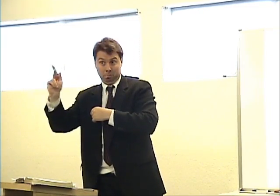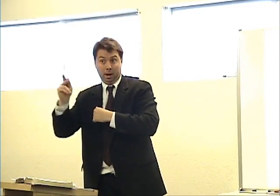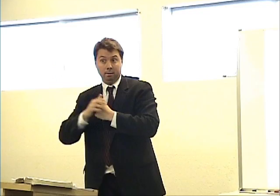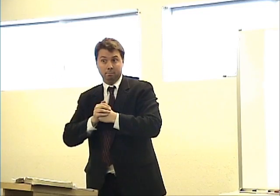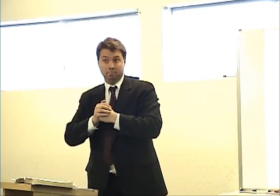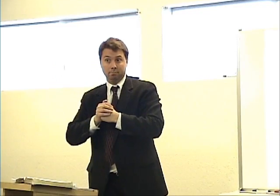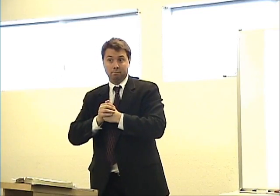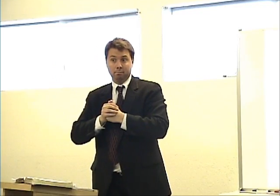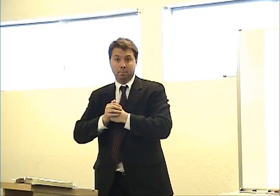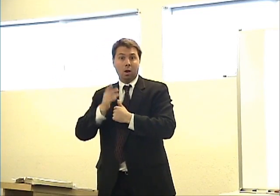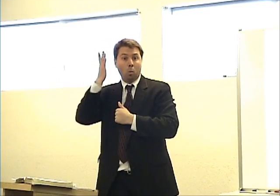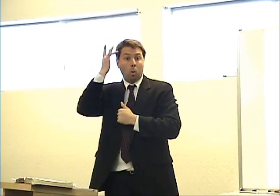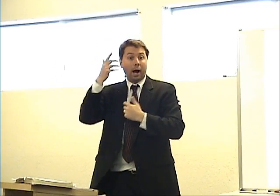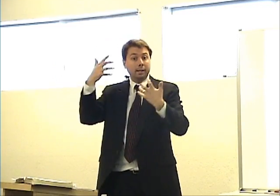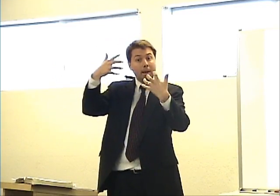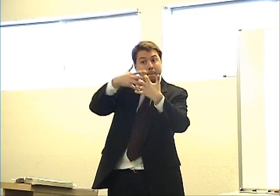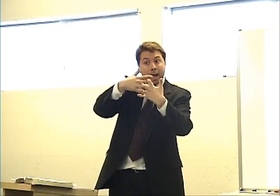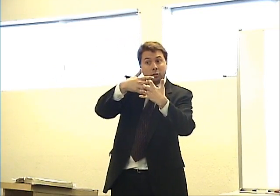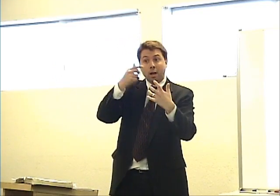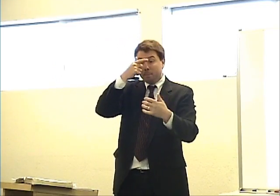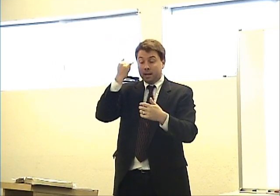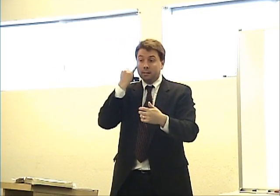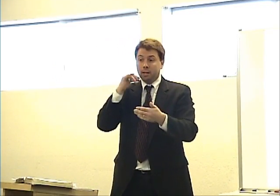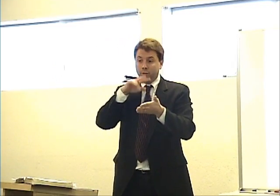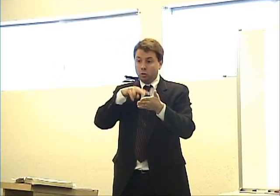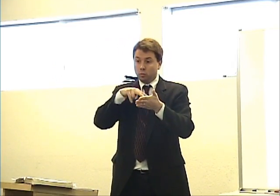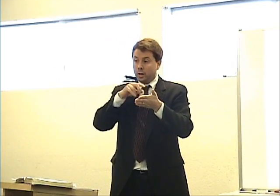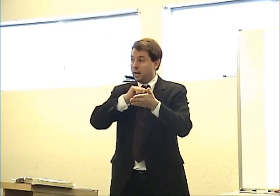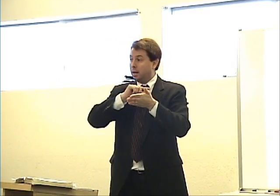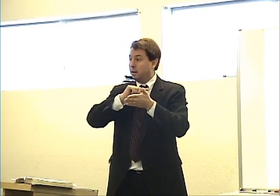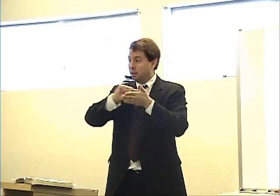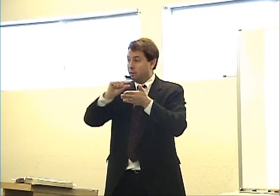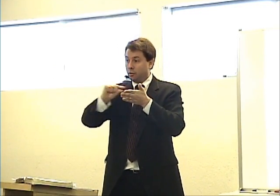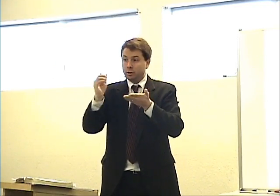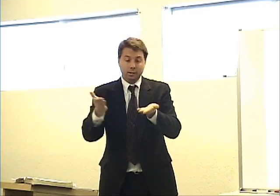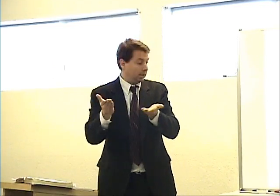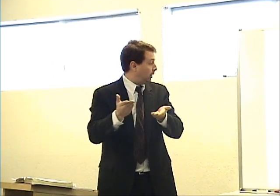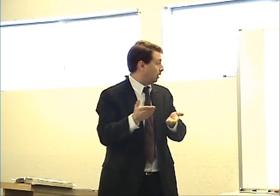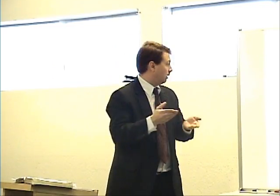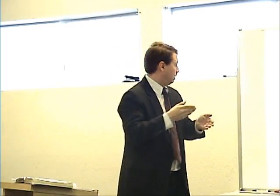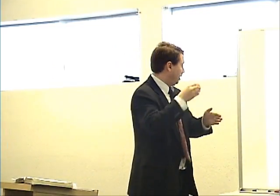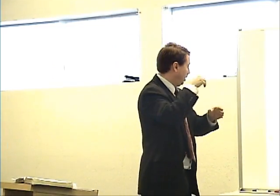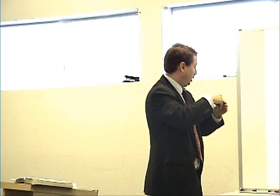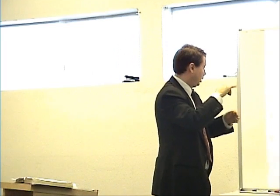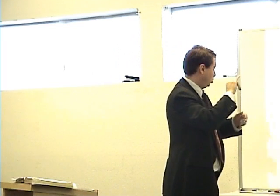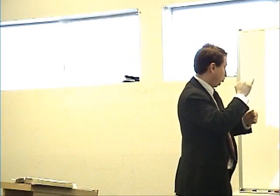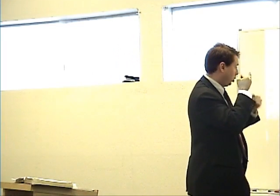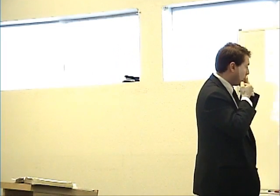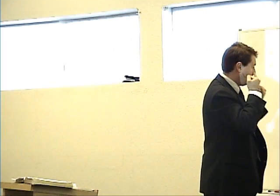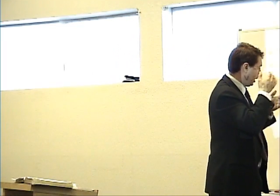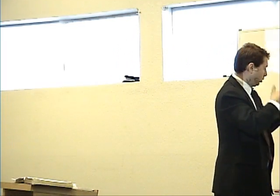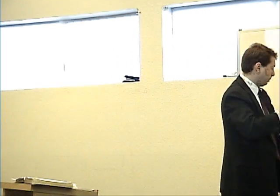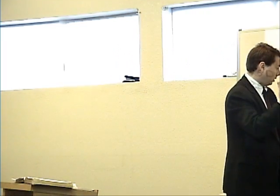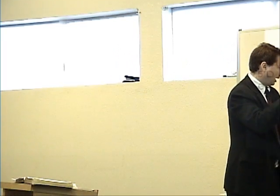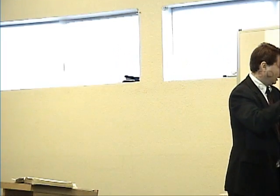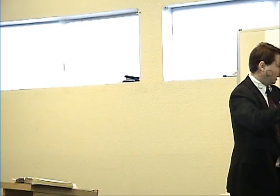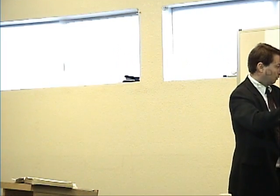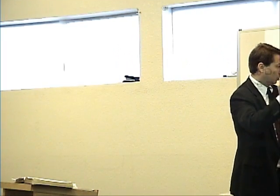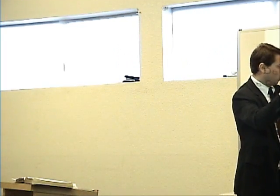Okay. Why is it matched? Because if you read the verses here, in Jeremiah chapter 19, verse